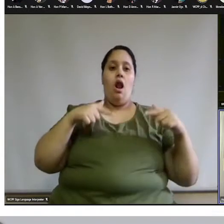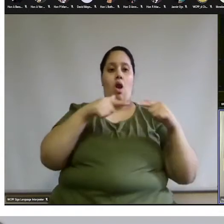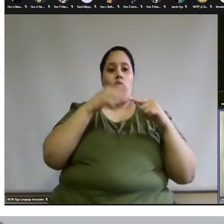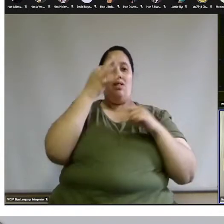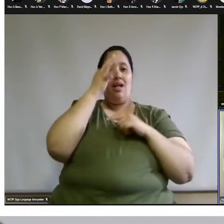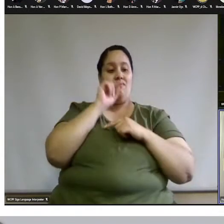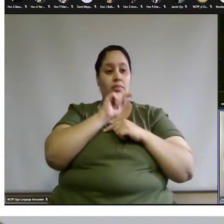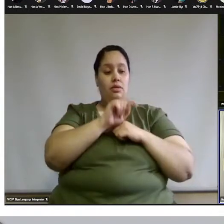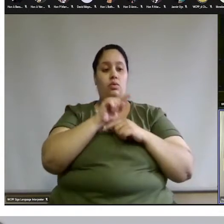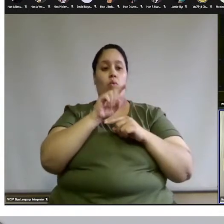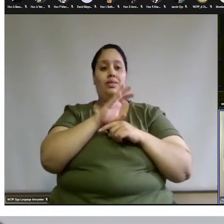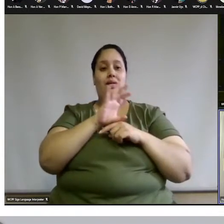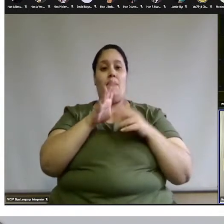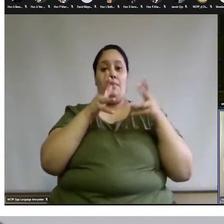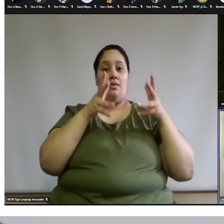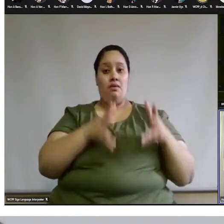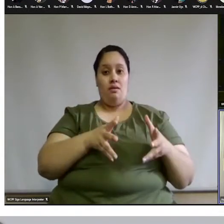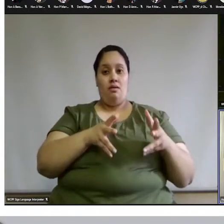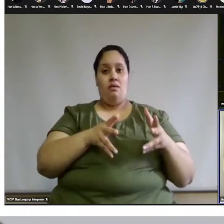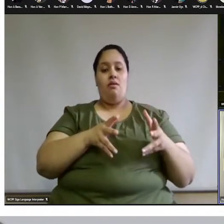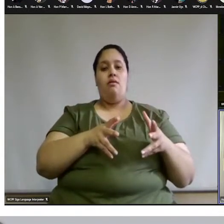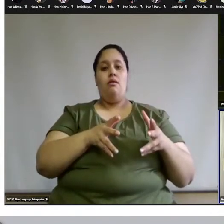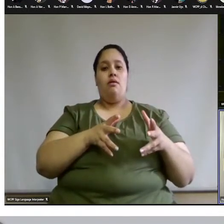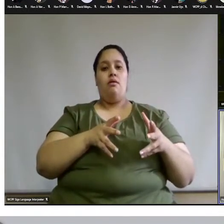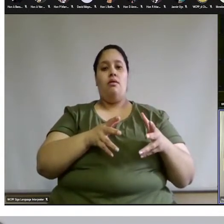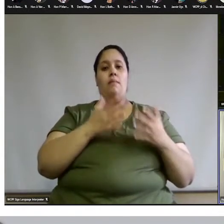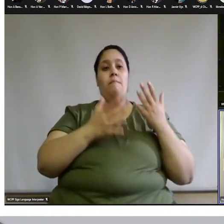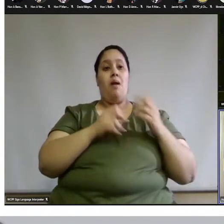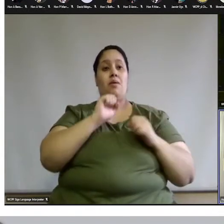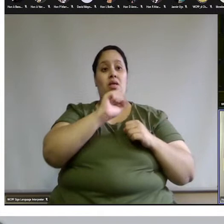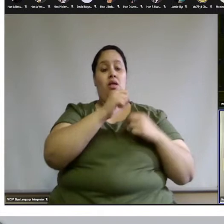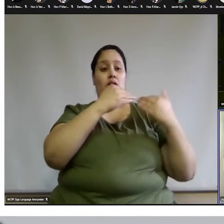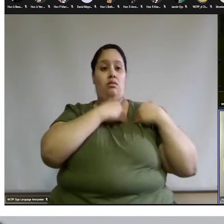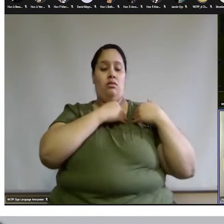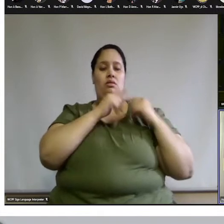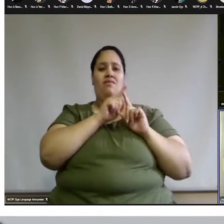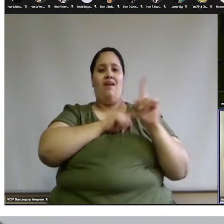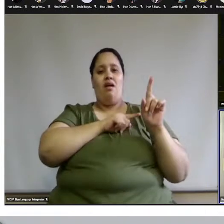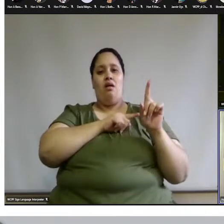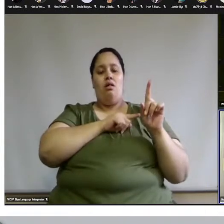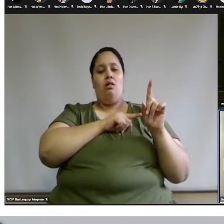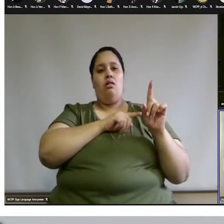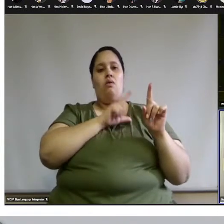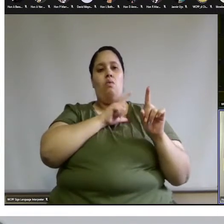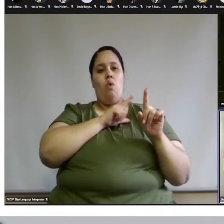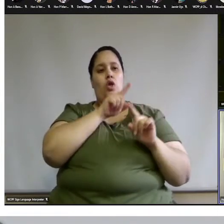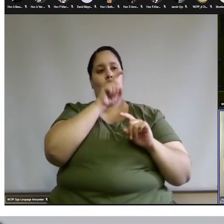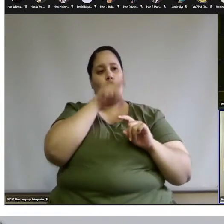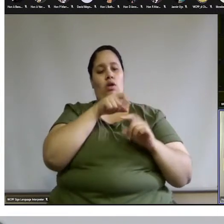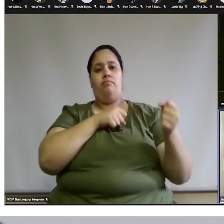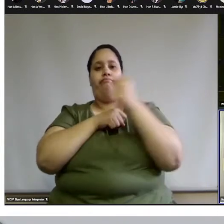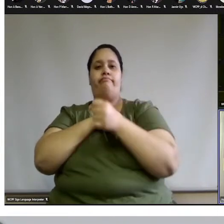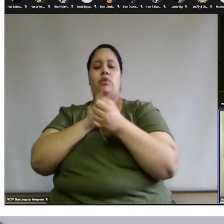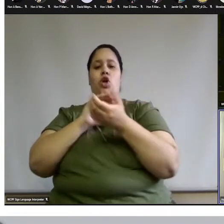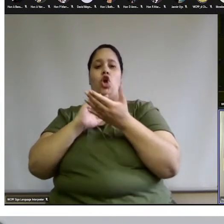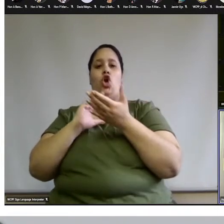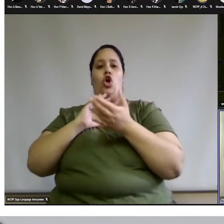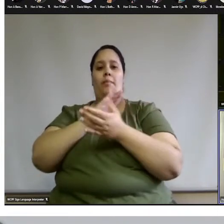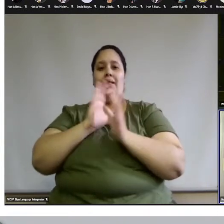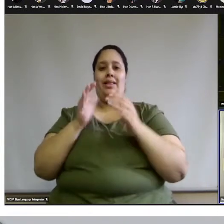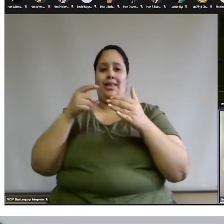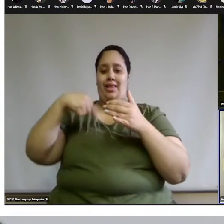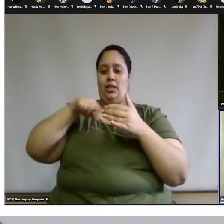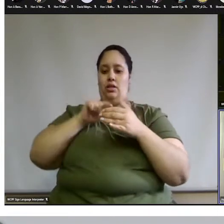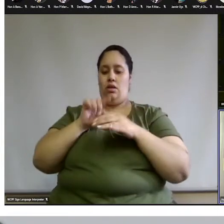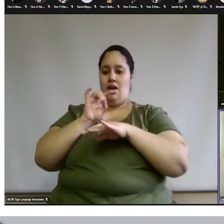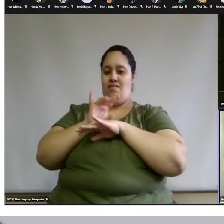in the Western Cape may have failed in his duties, and that he should appoint a committee to